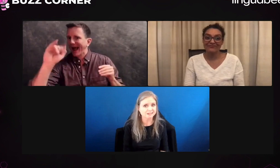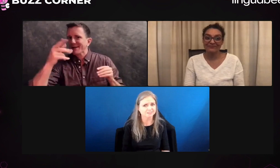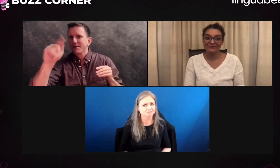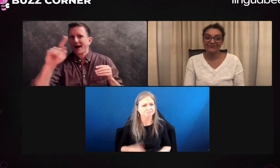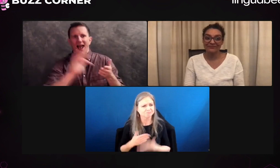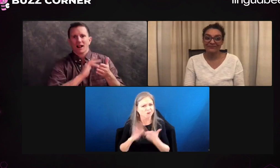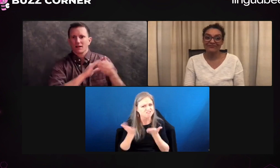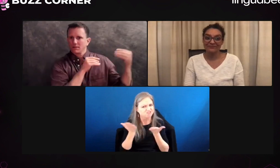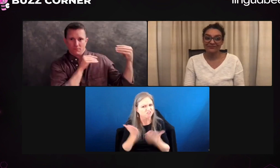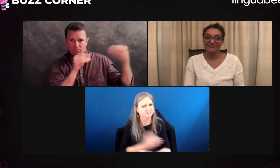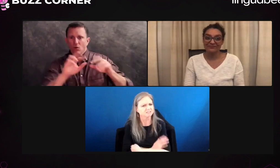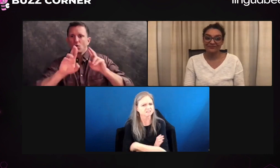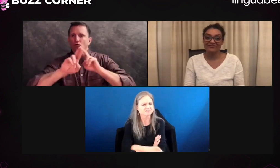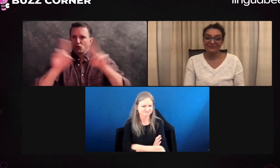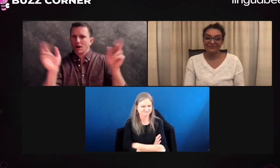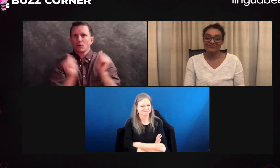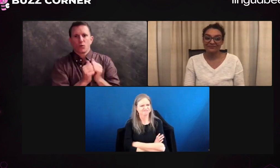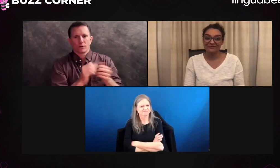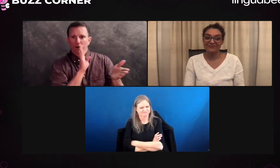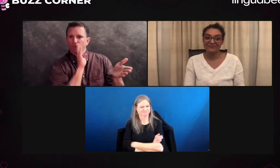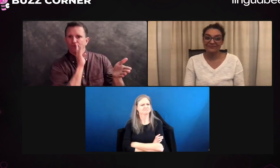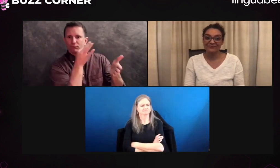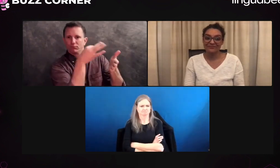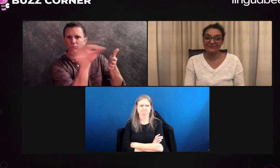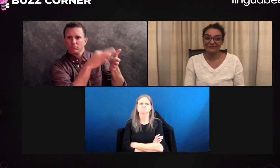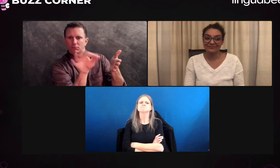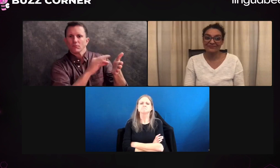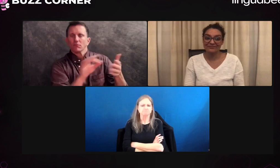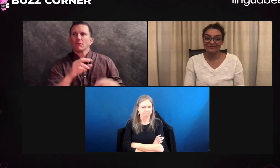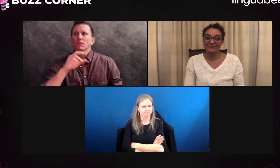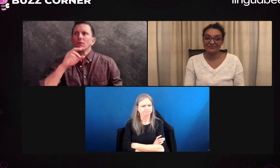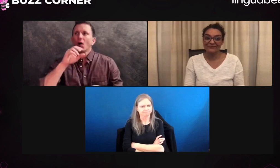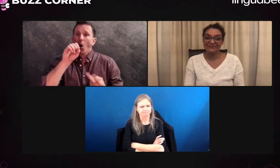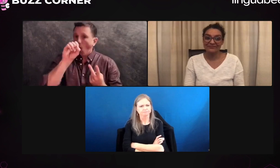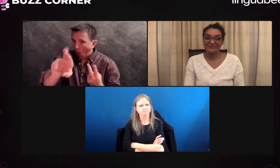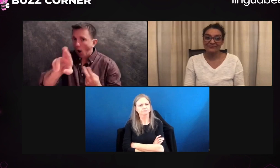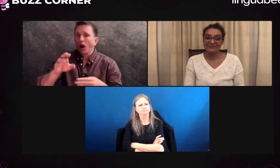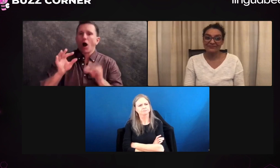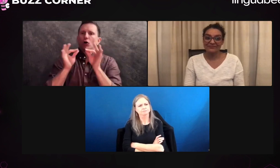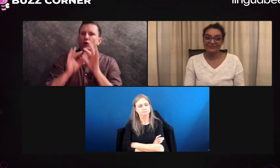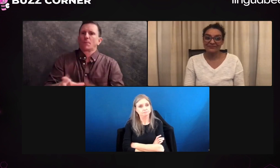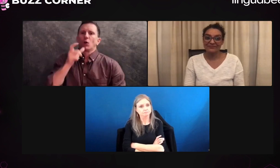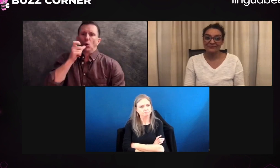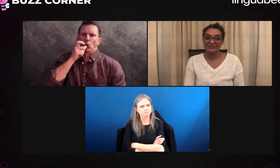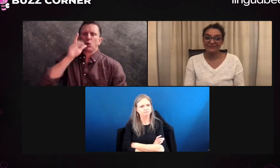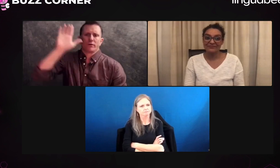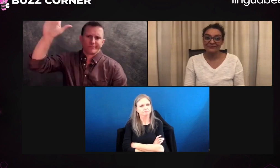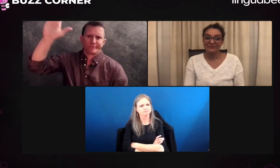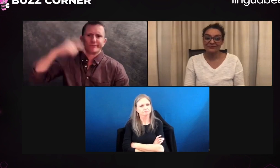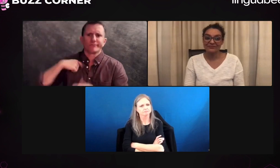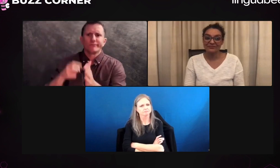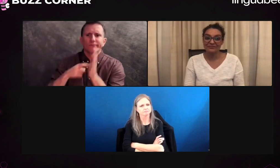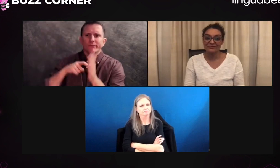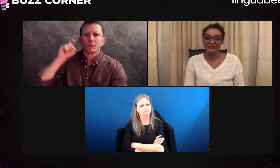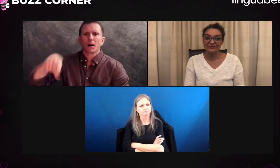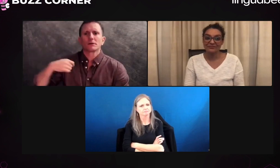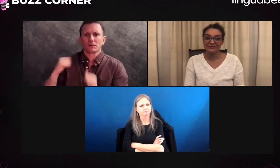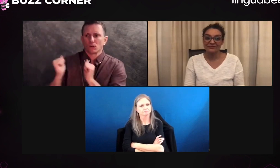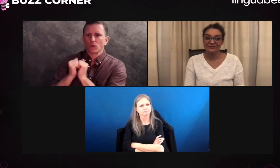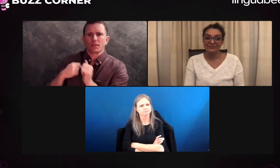V, that interpreters bring a physical device with live transcribe on it, so that,